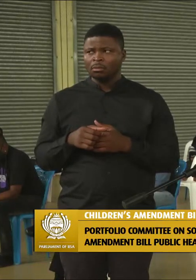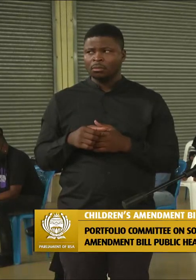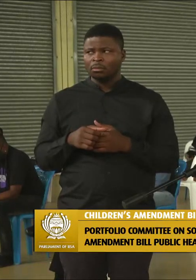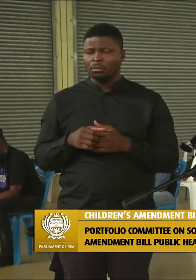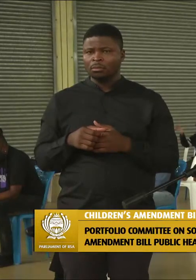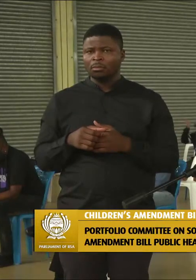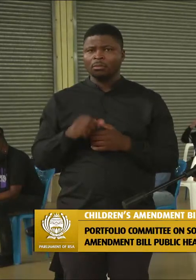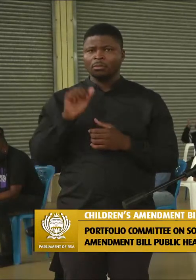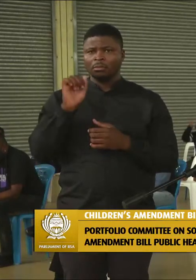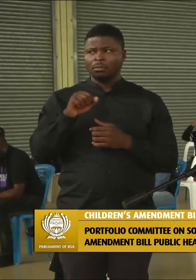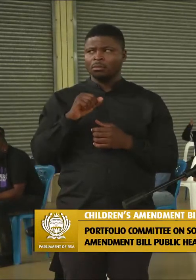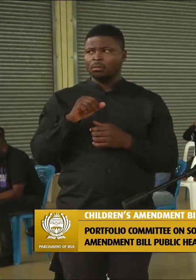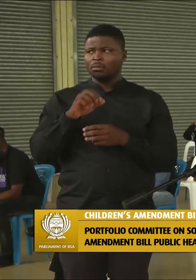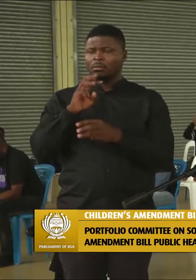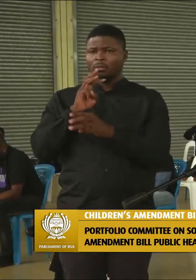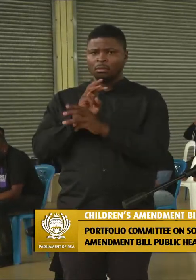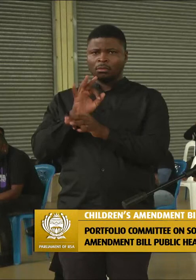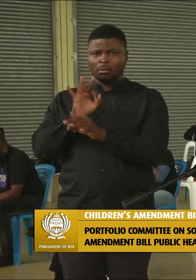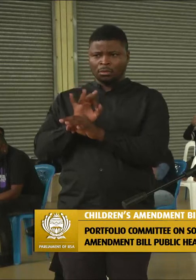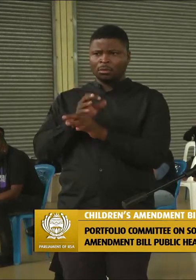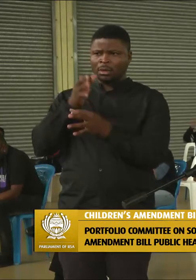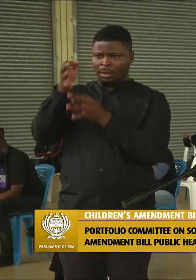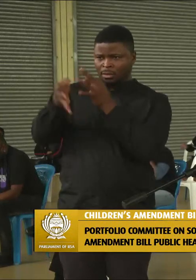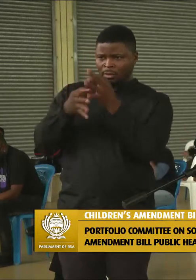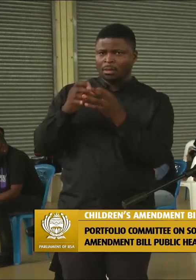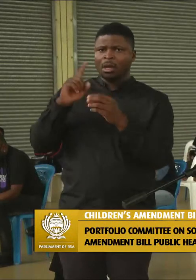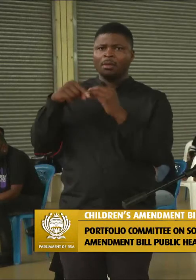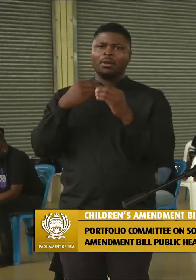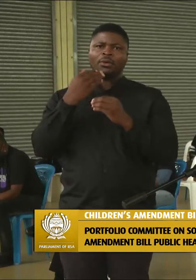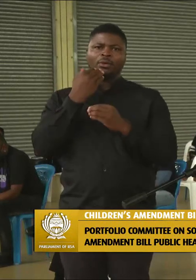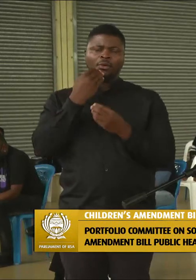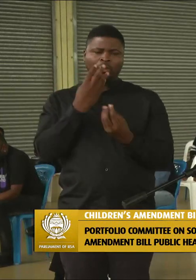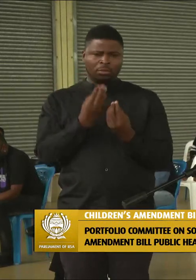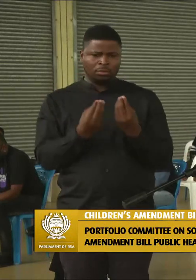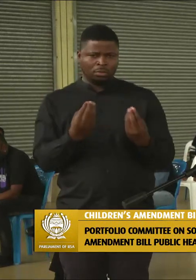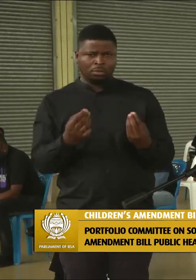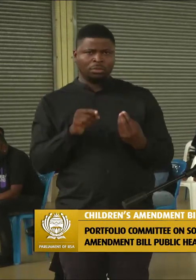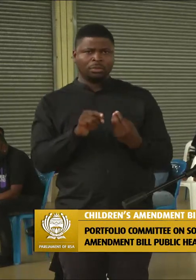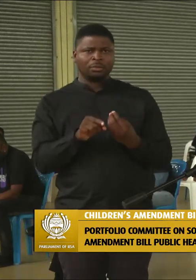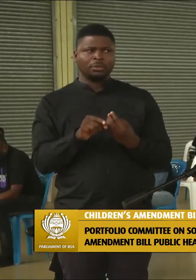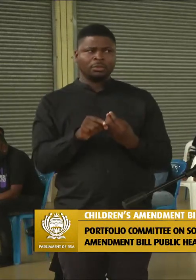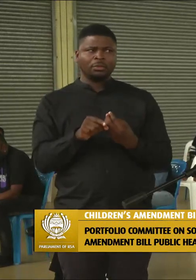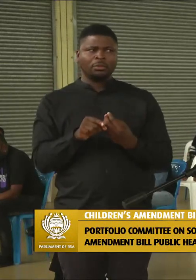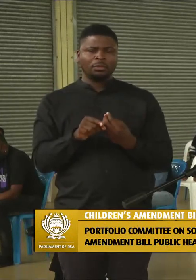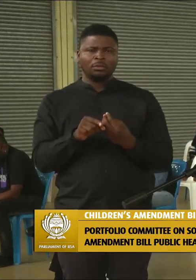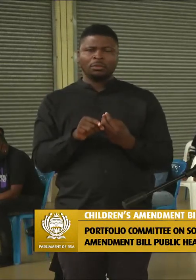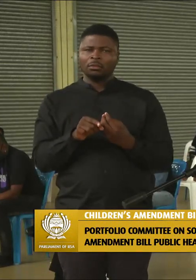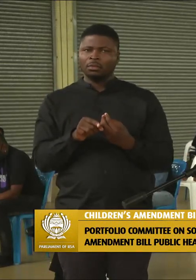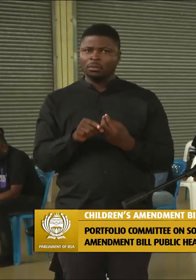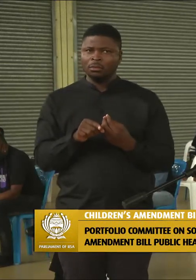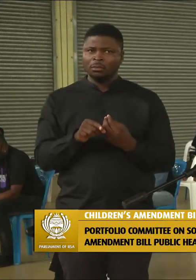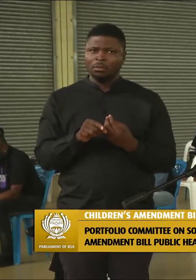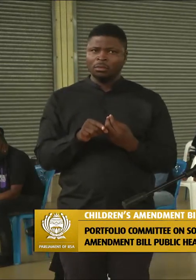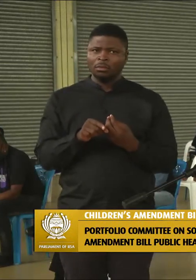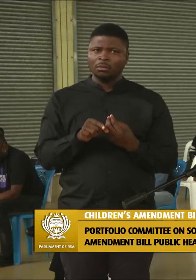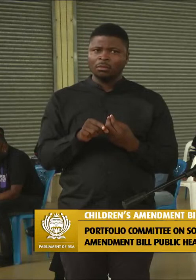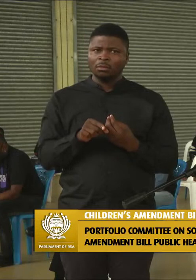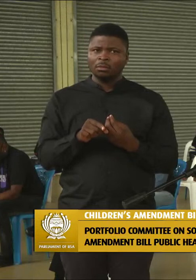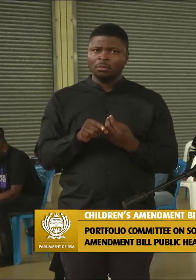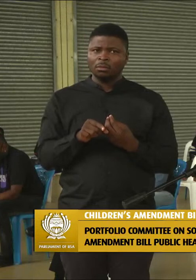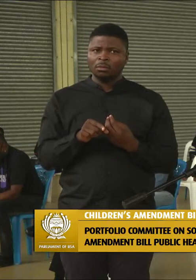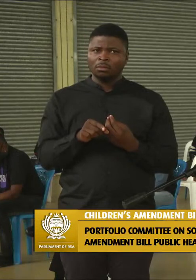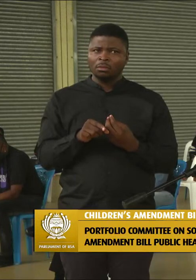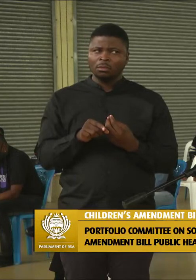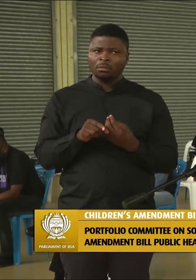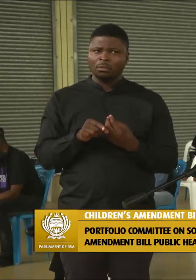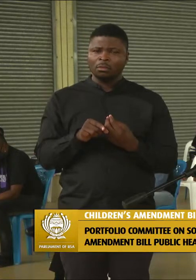I told a parent about the problem of a child. Kwathi akangidle angifele. Wathi kushuthi ingane yami ucabanga ukuthi